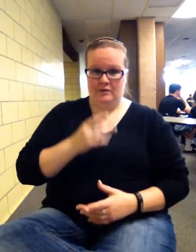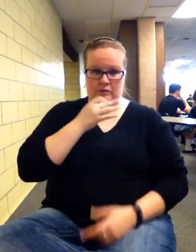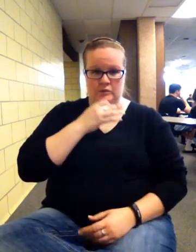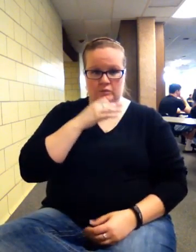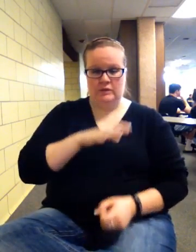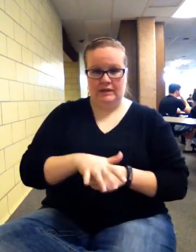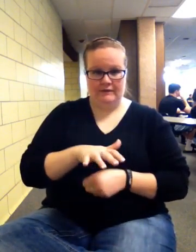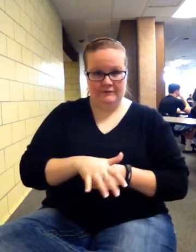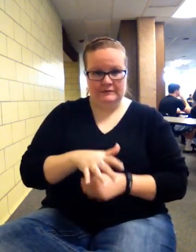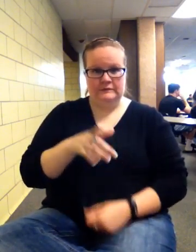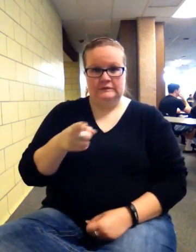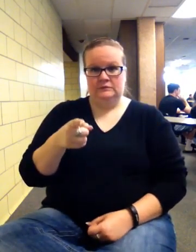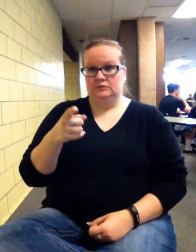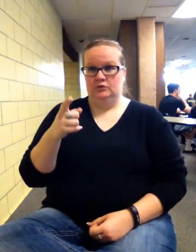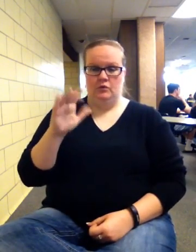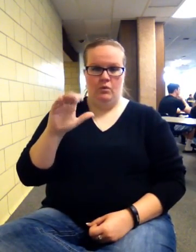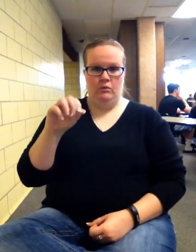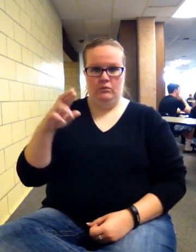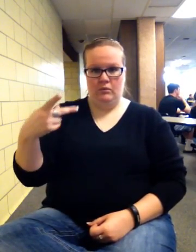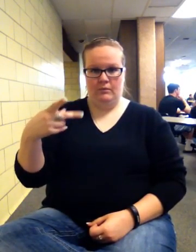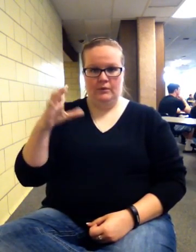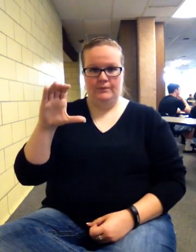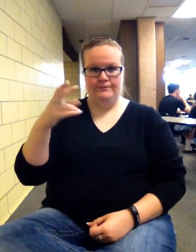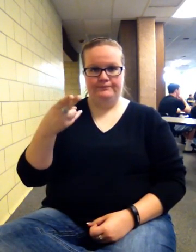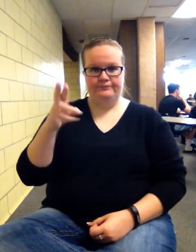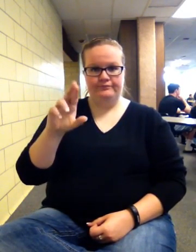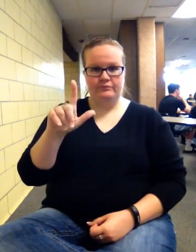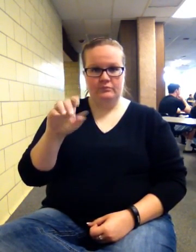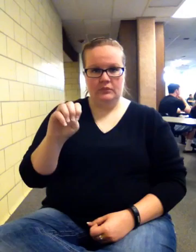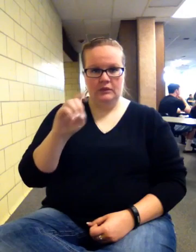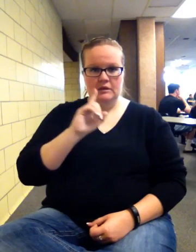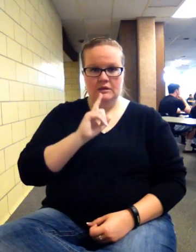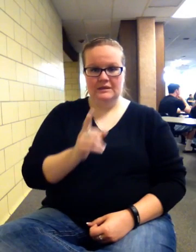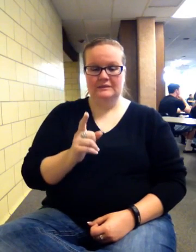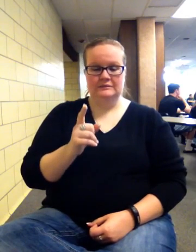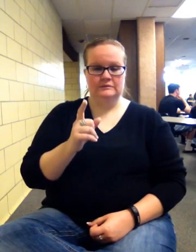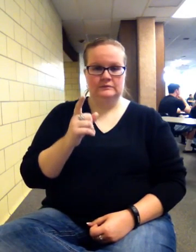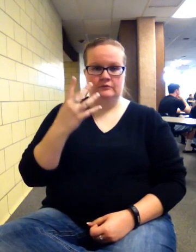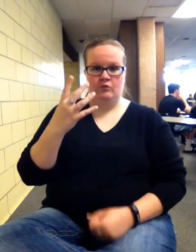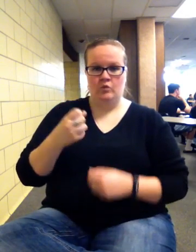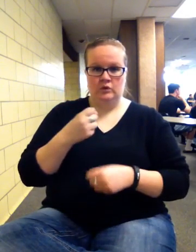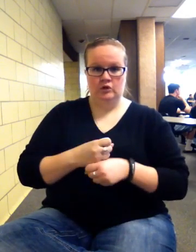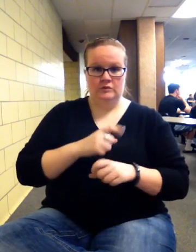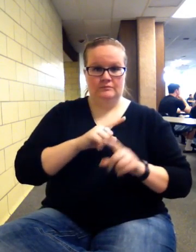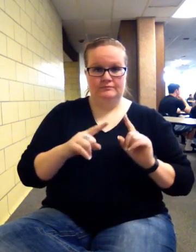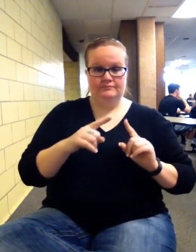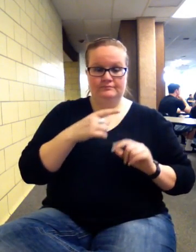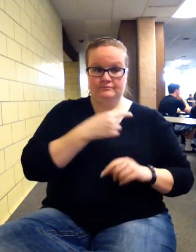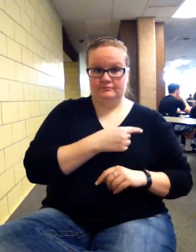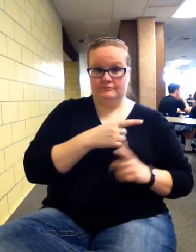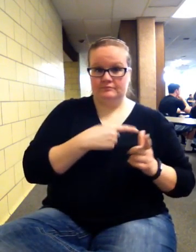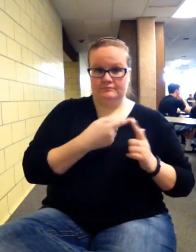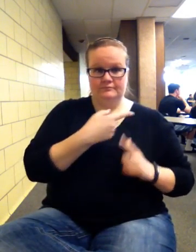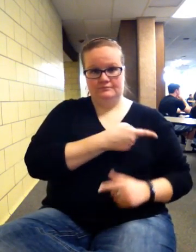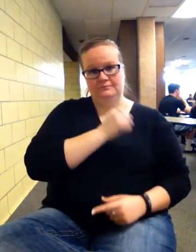But what happens is that maybe after year five, this became a cash cow for your company. And it was throwing up all this positive cash.